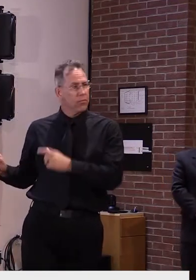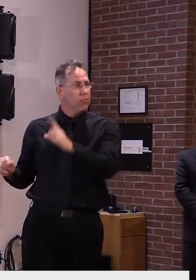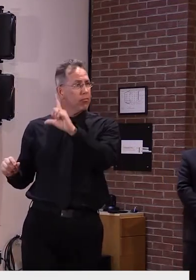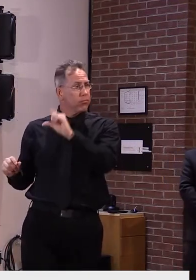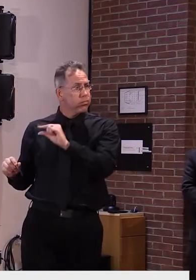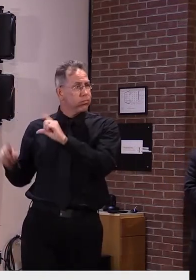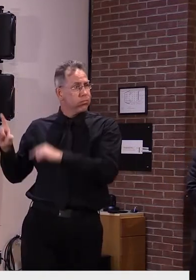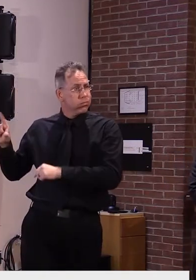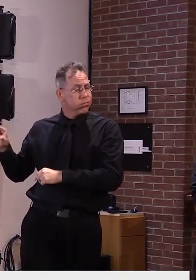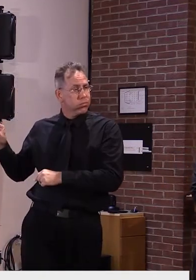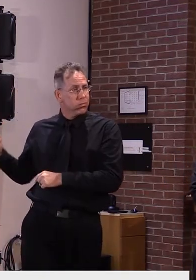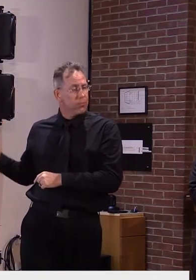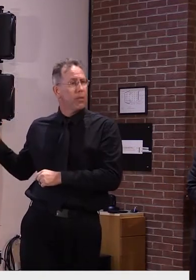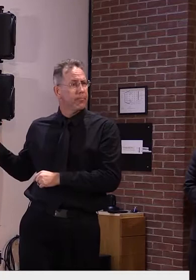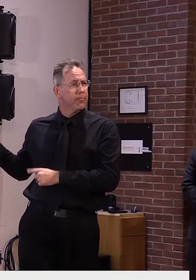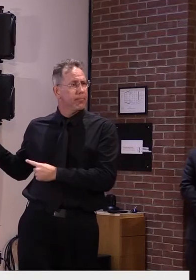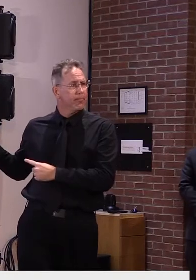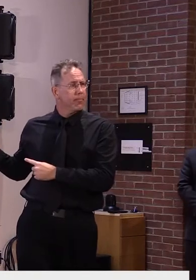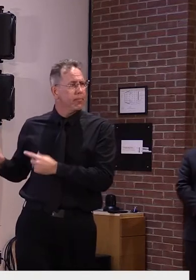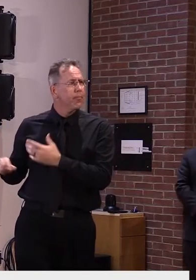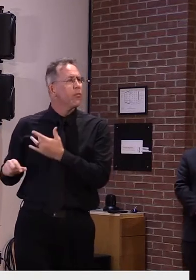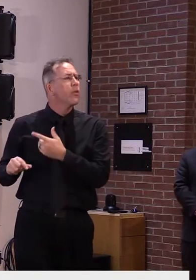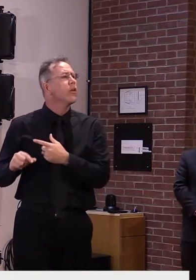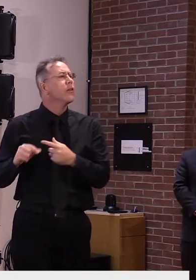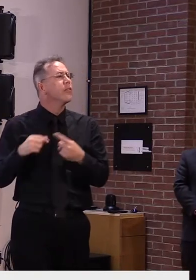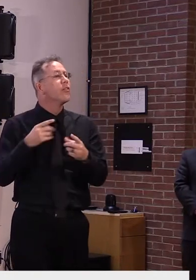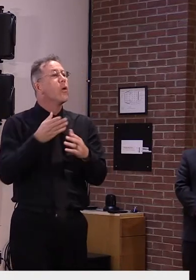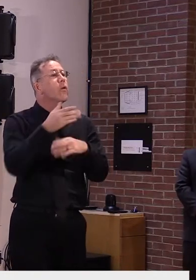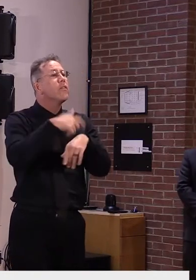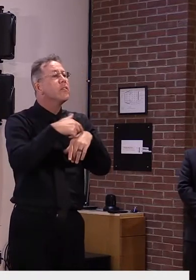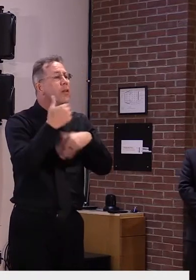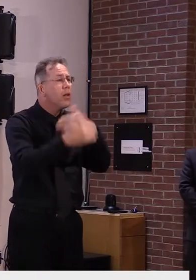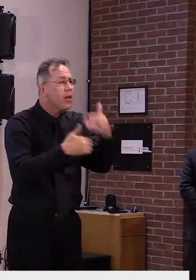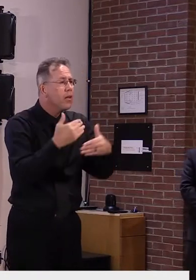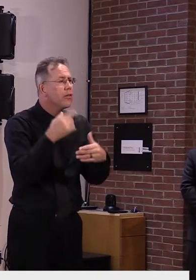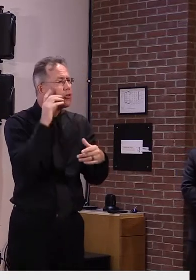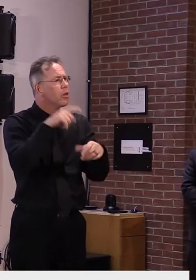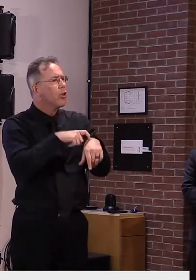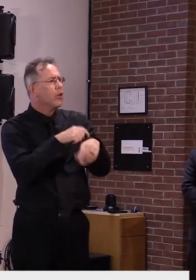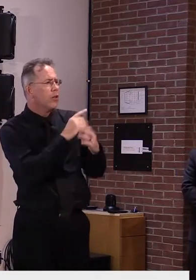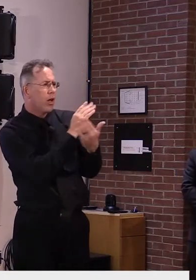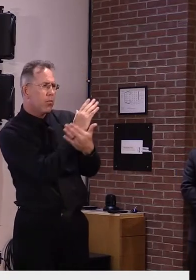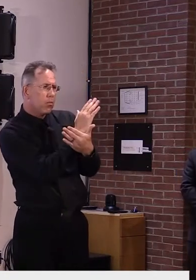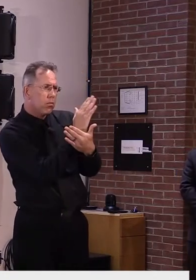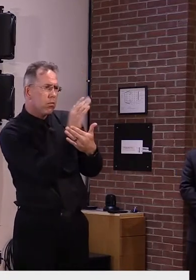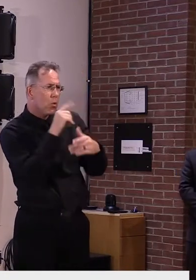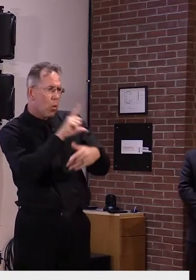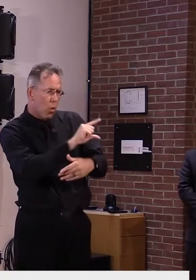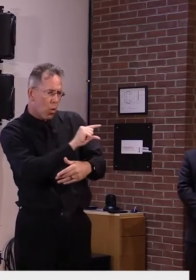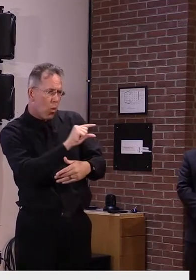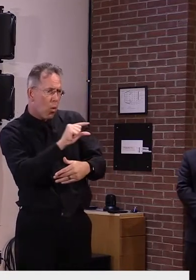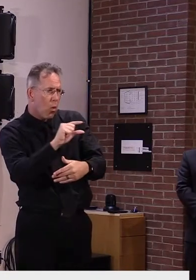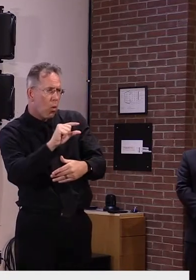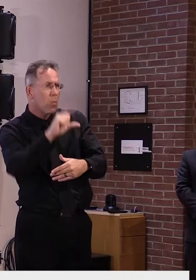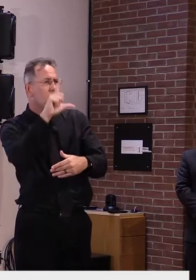And you'll see historically, over time, we have long periods with low numbers of cases and then occasional spikes.